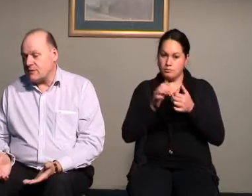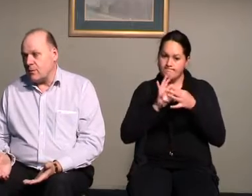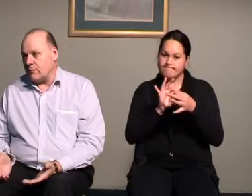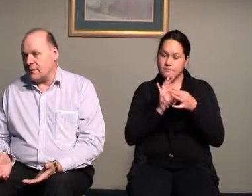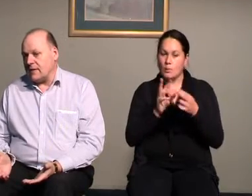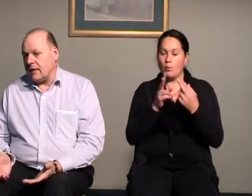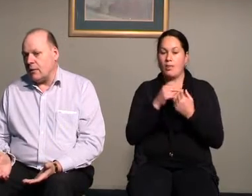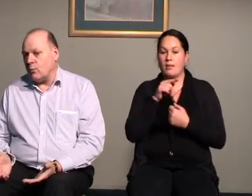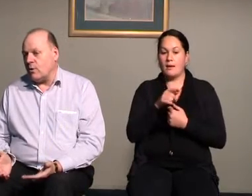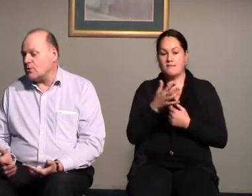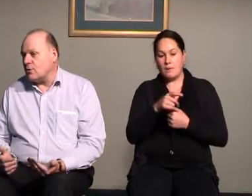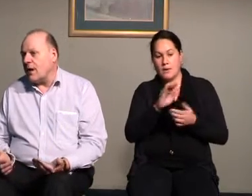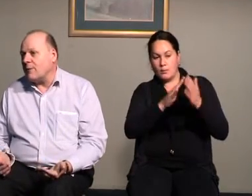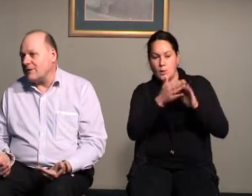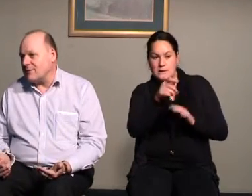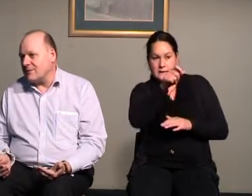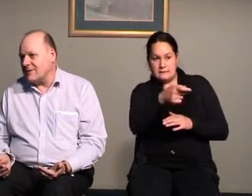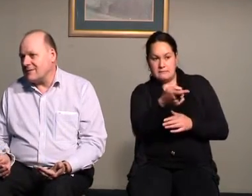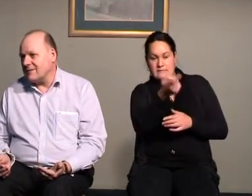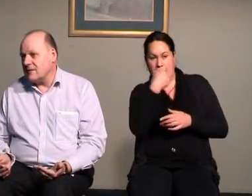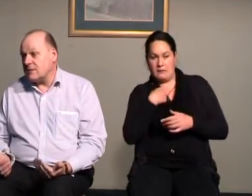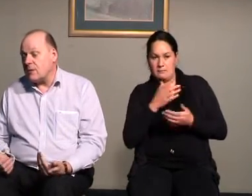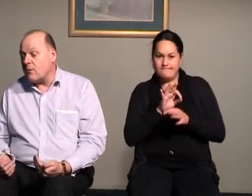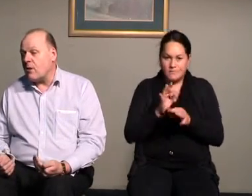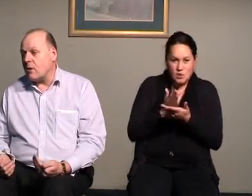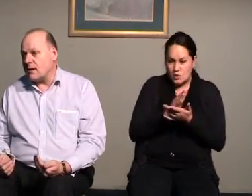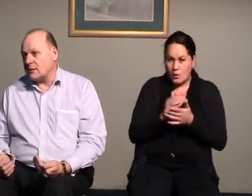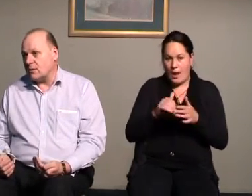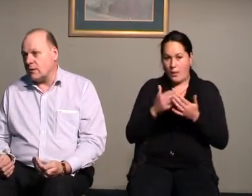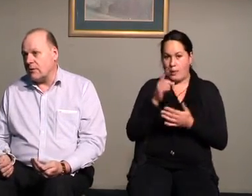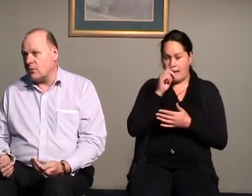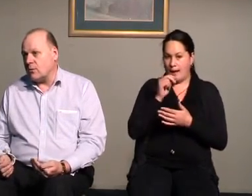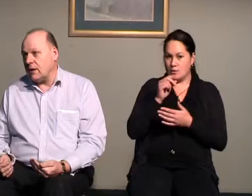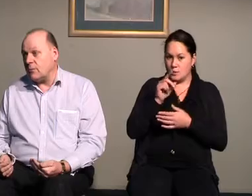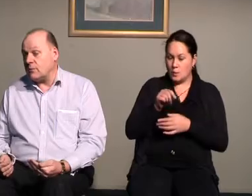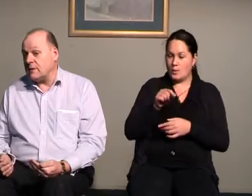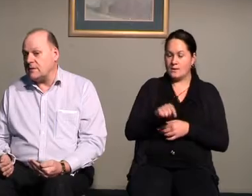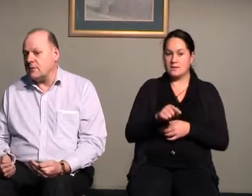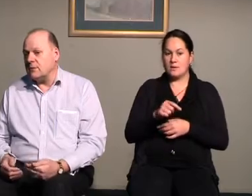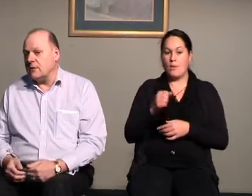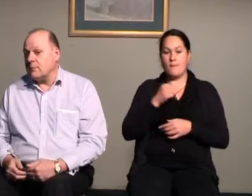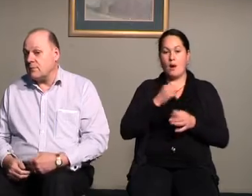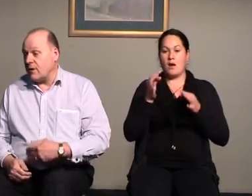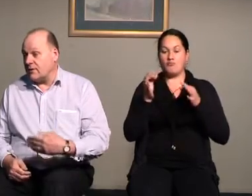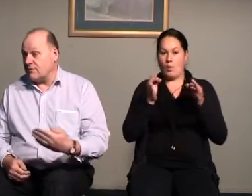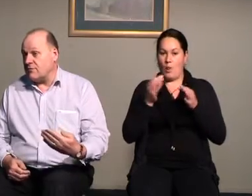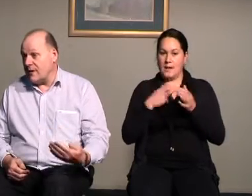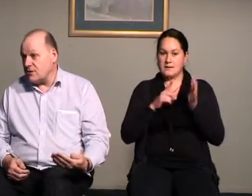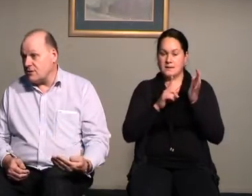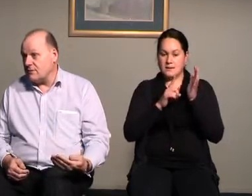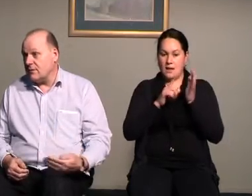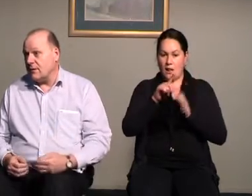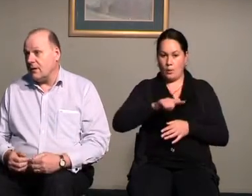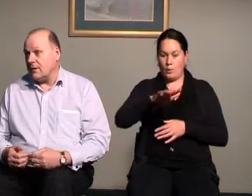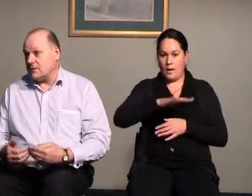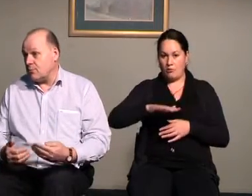may respond by saying, we're not sure how we can do this. So my role as a local area coordinator would be to provide the